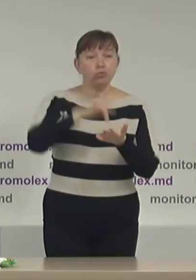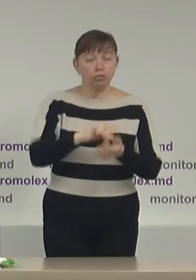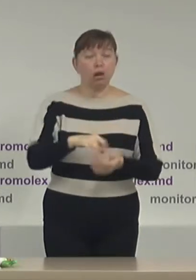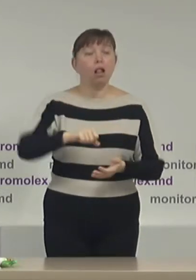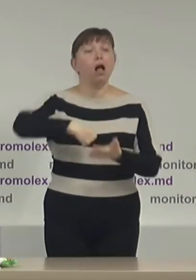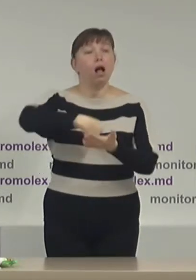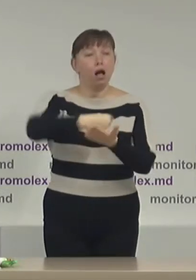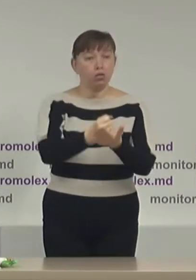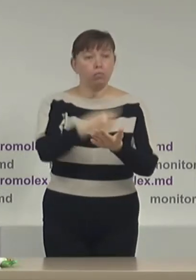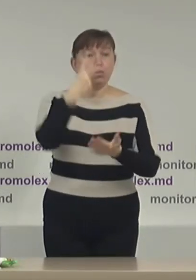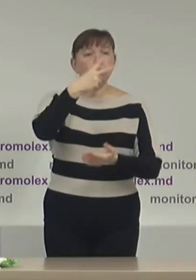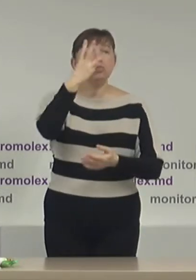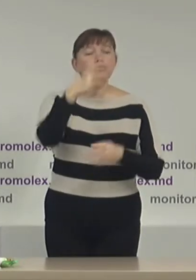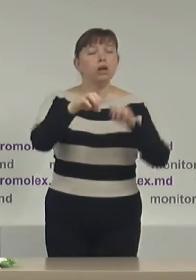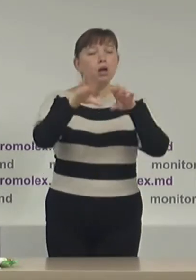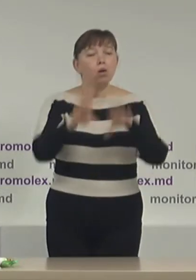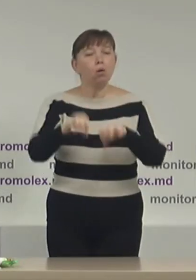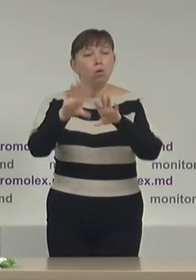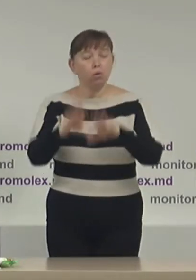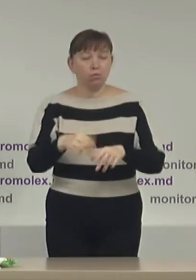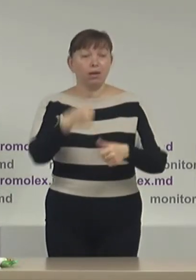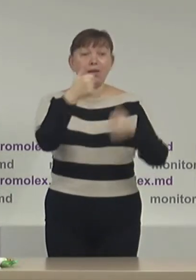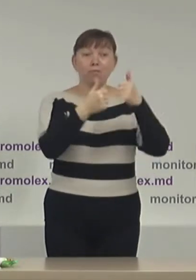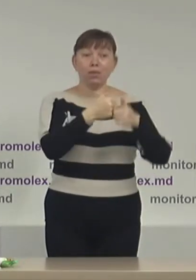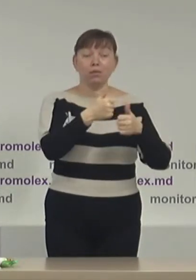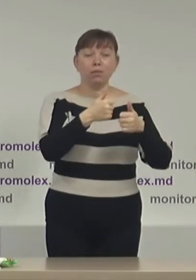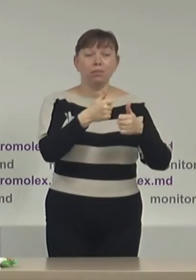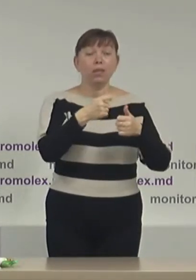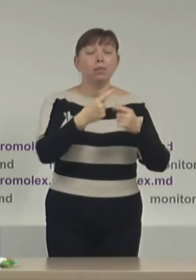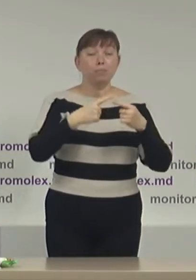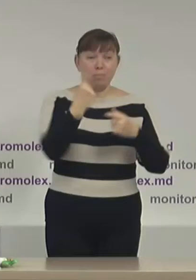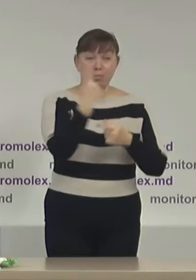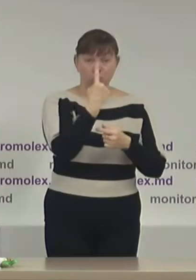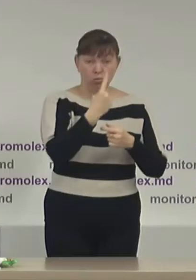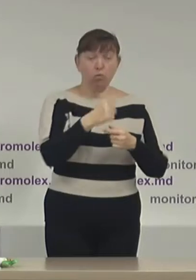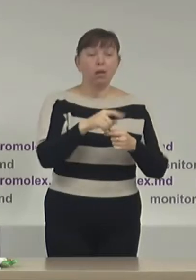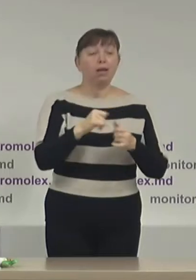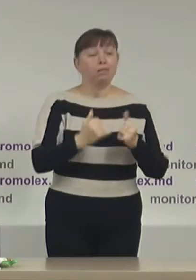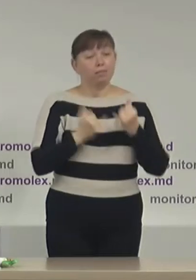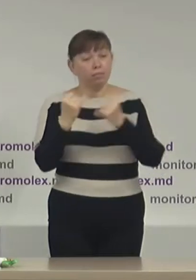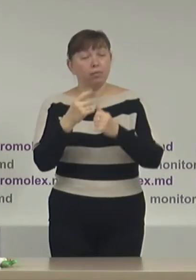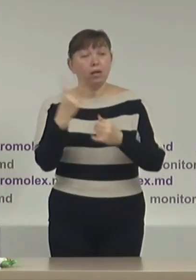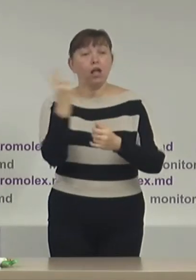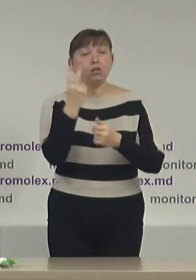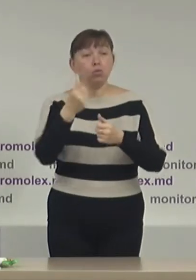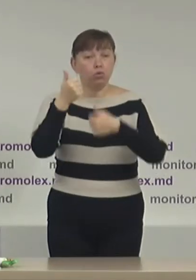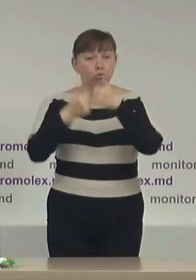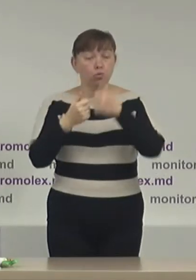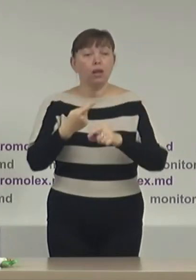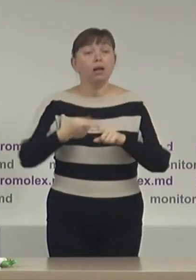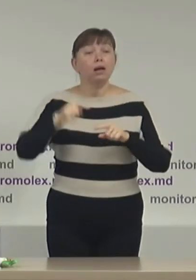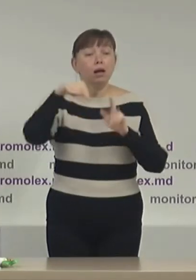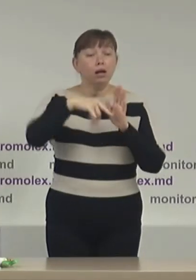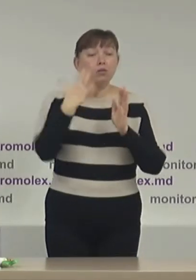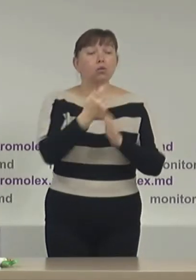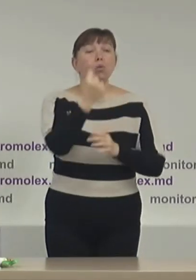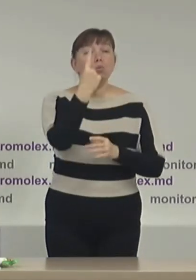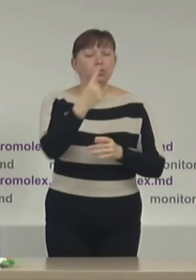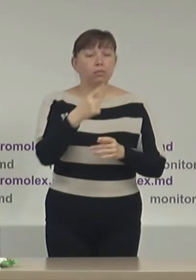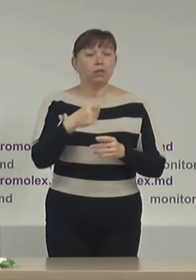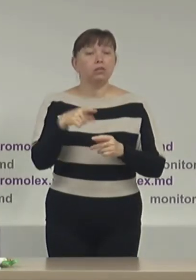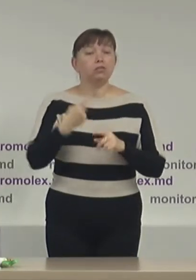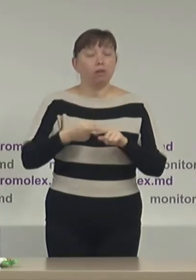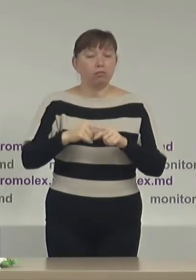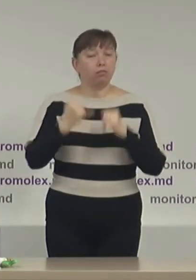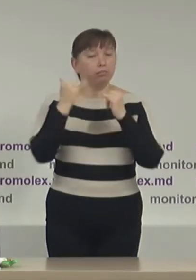we have to underline that the Central Electoral Commission passed 23 decisions to organize the second round of elections, of which 11